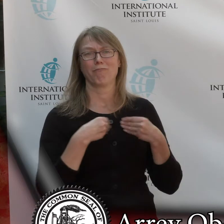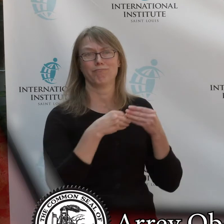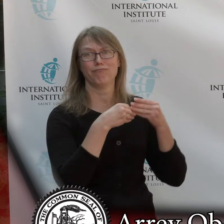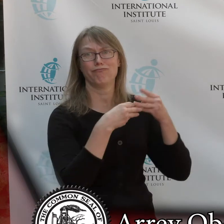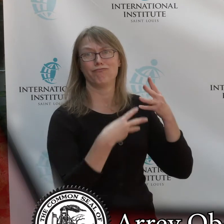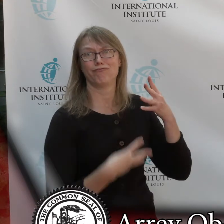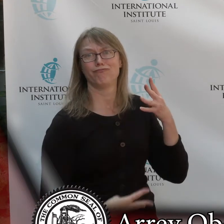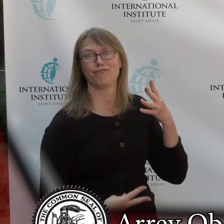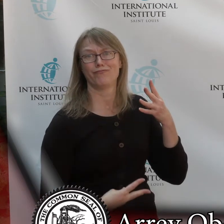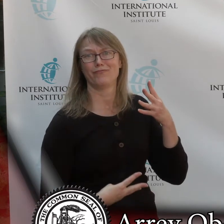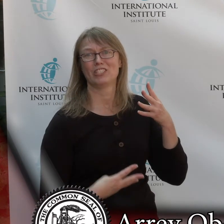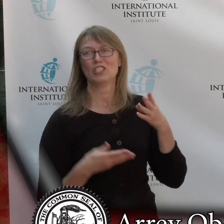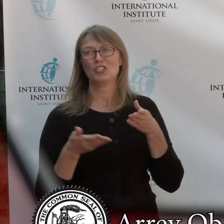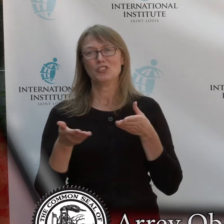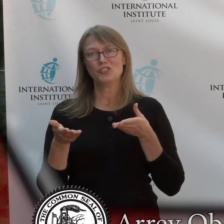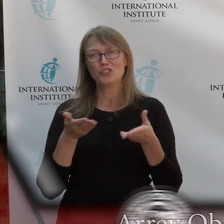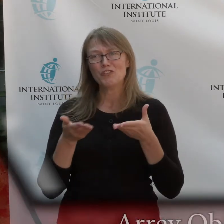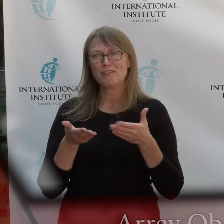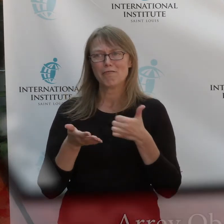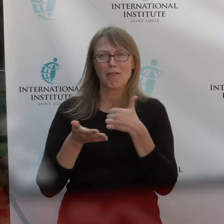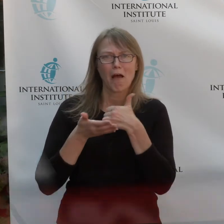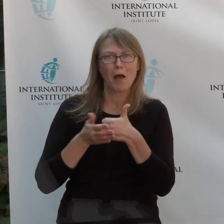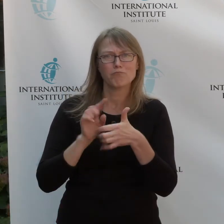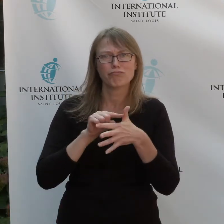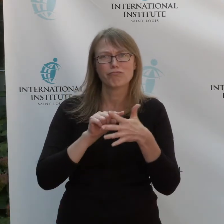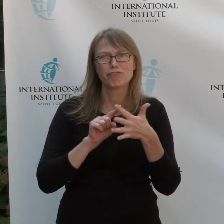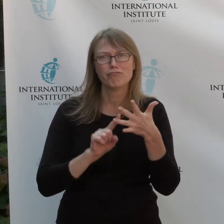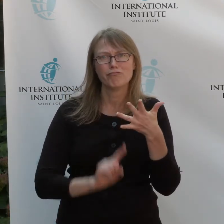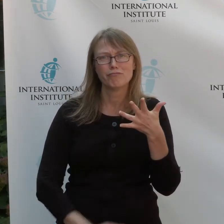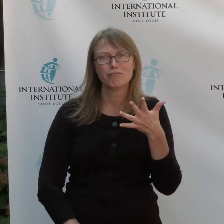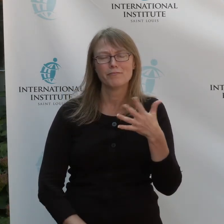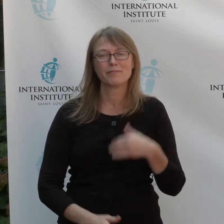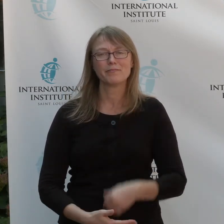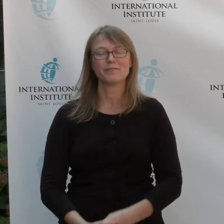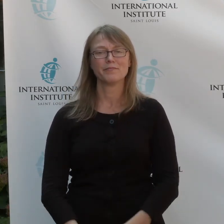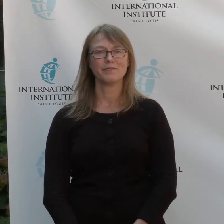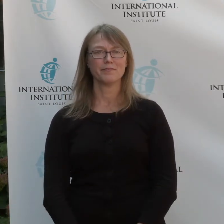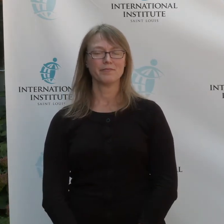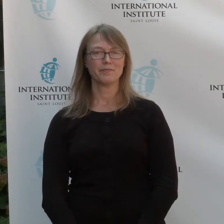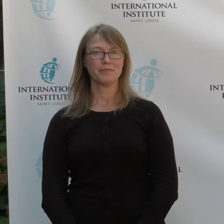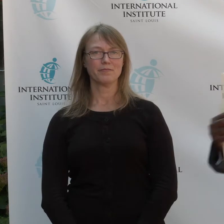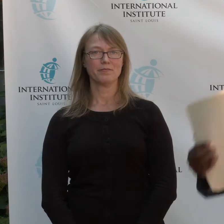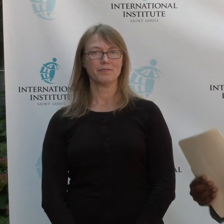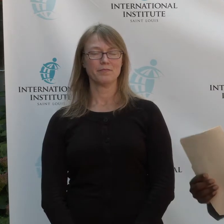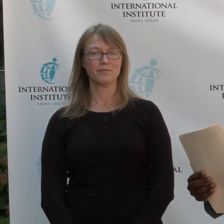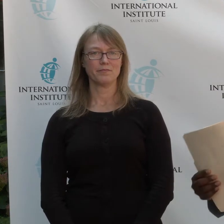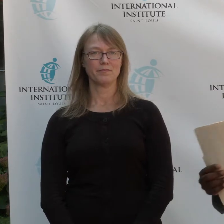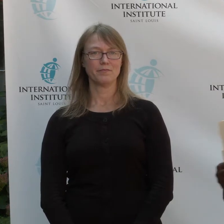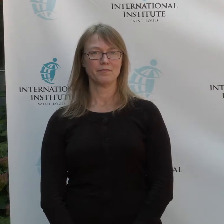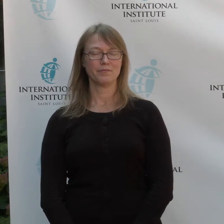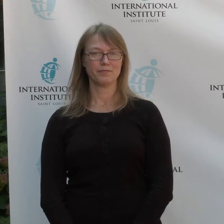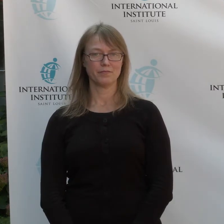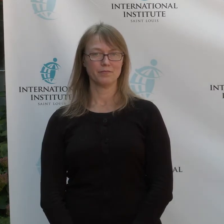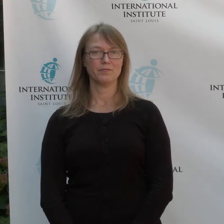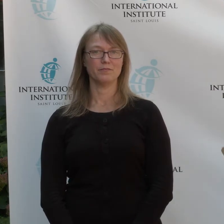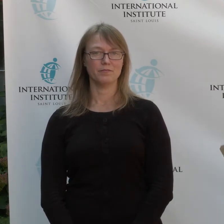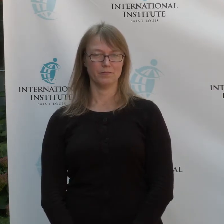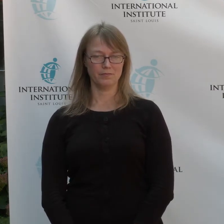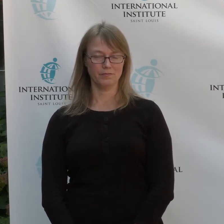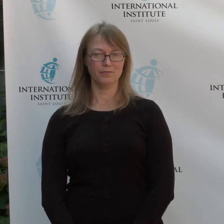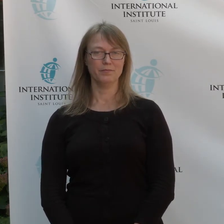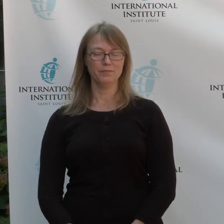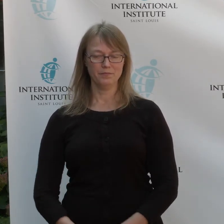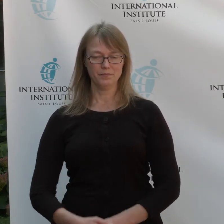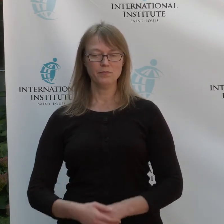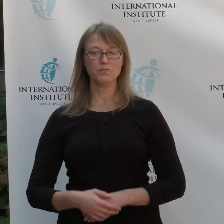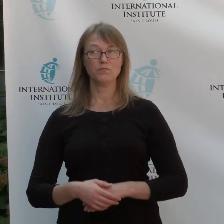make it here to resettle. First thing is that, conscious of the fact that we're going to have new arrivals, we've been